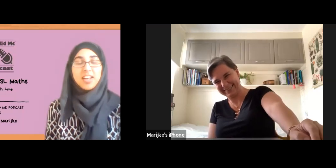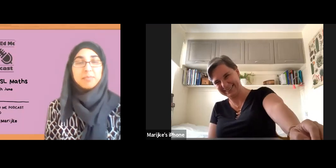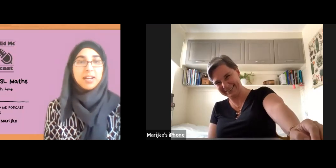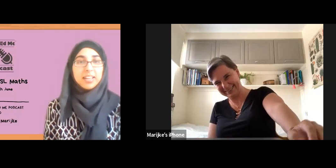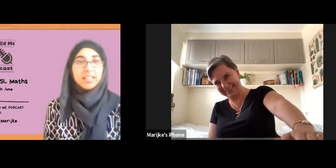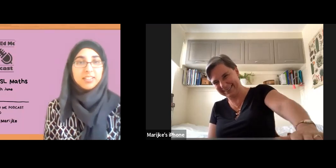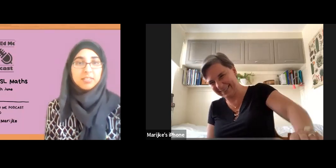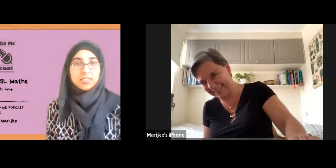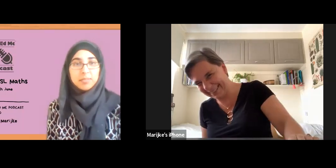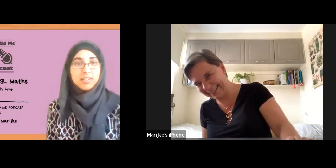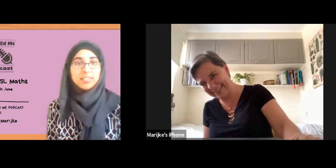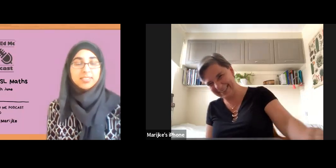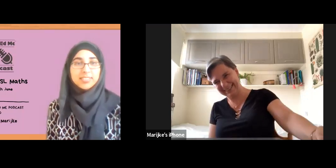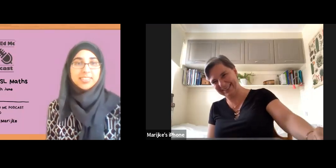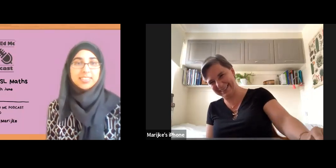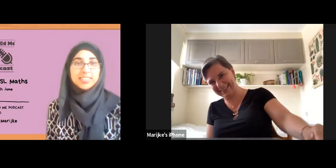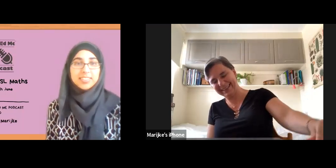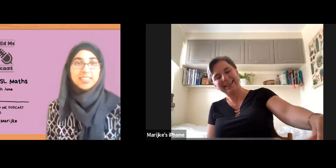time by going into a black hole?